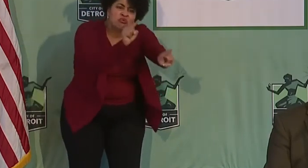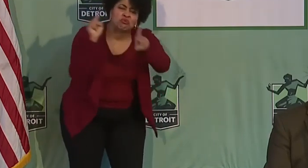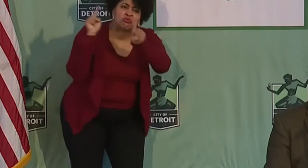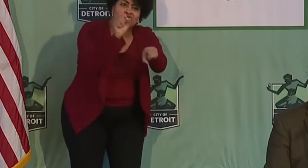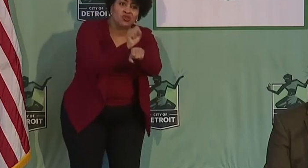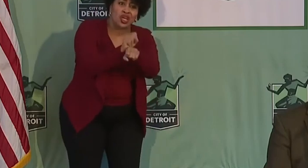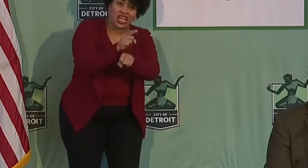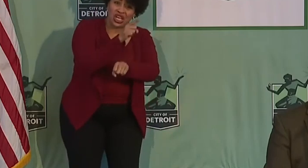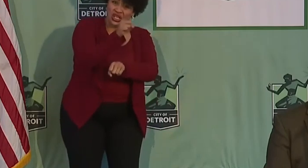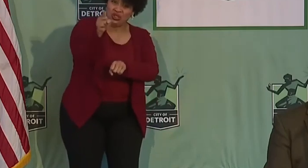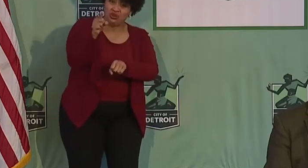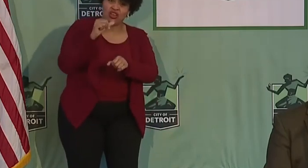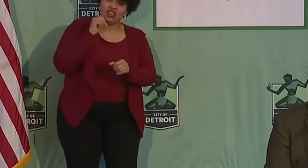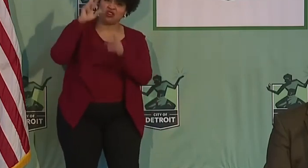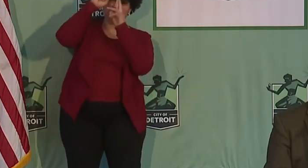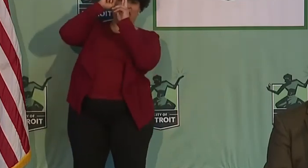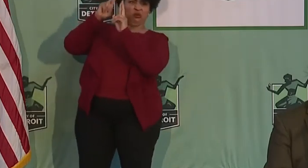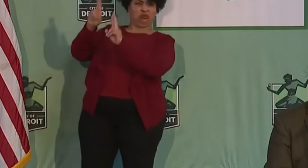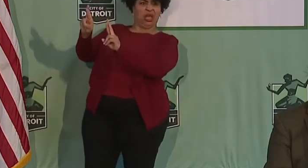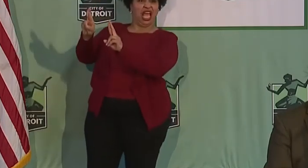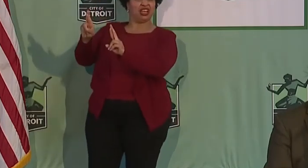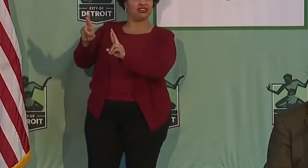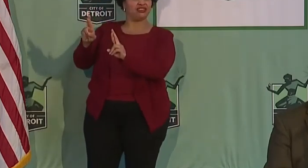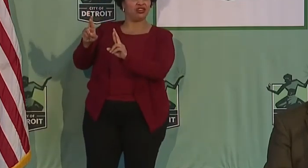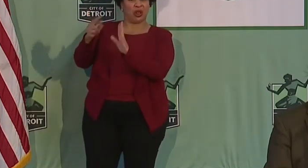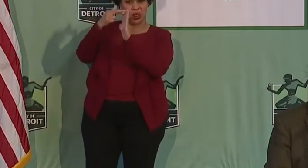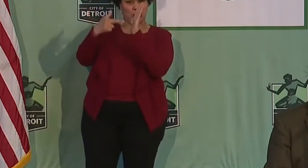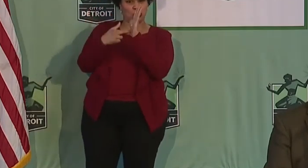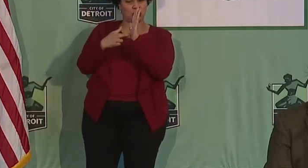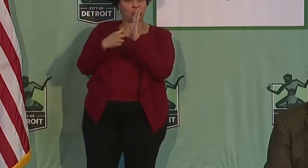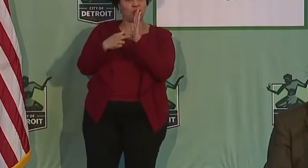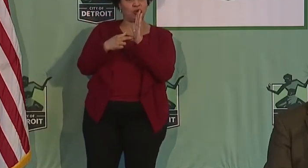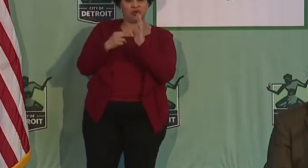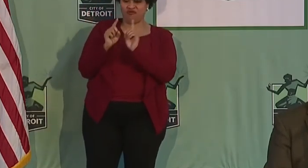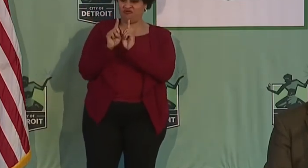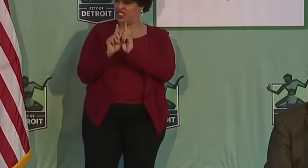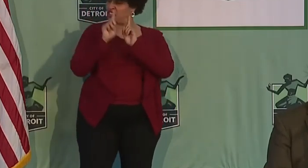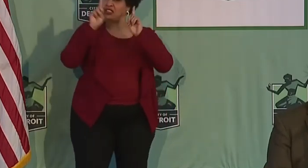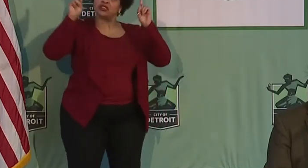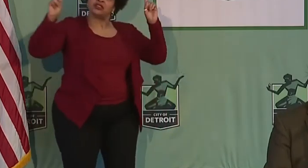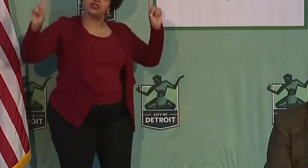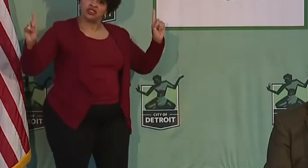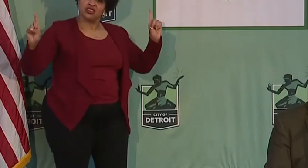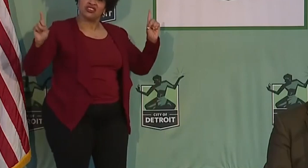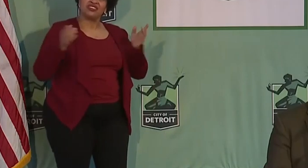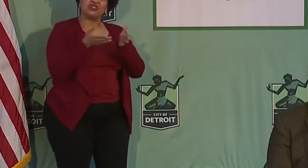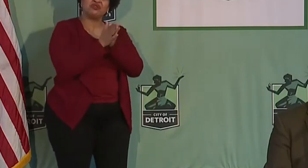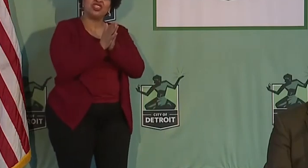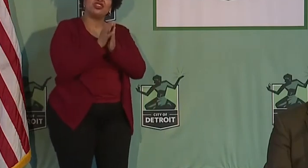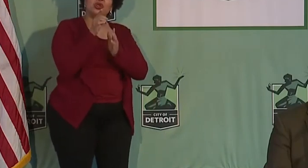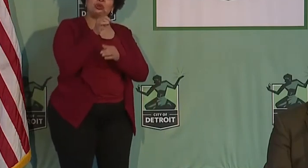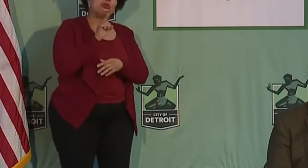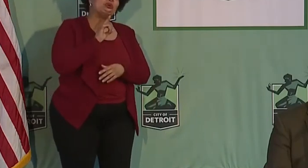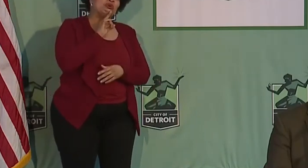you not to honor the social distancing requests, you're